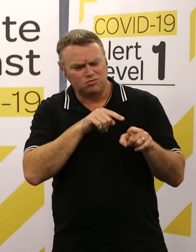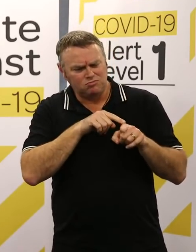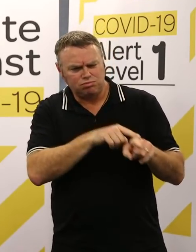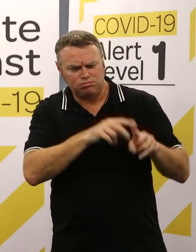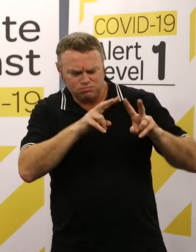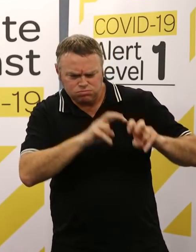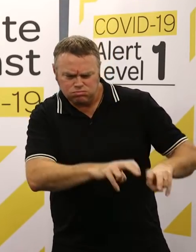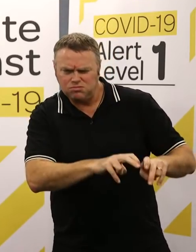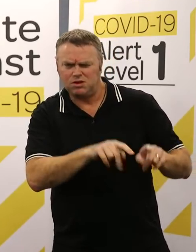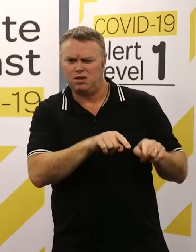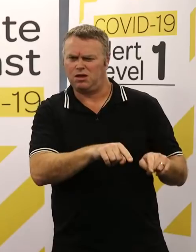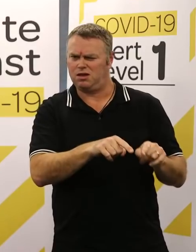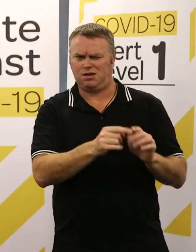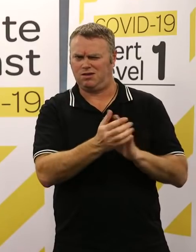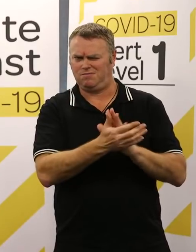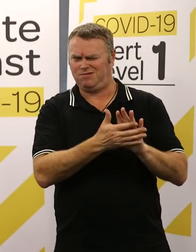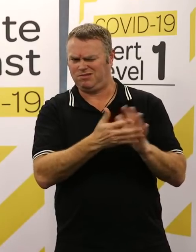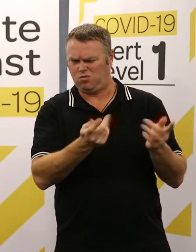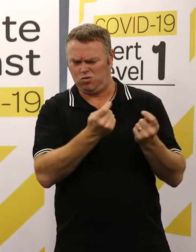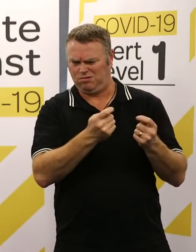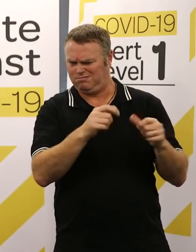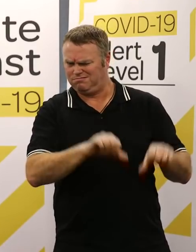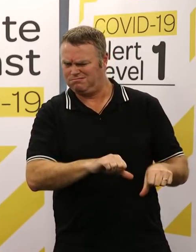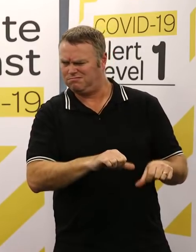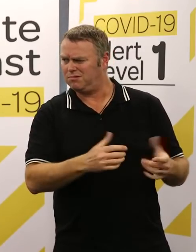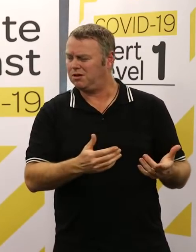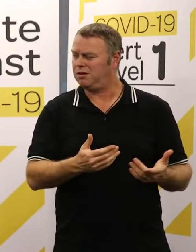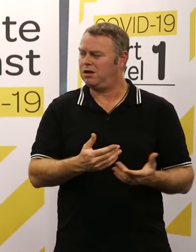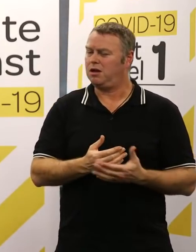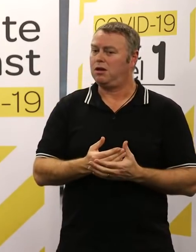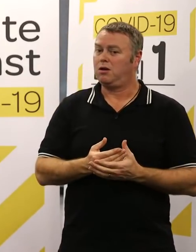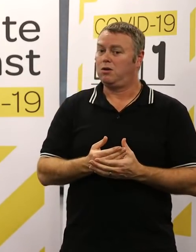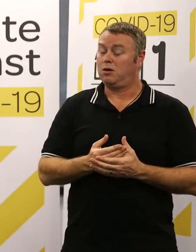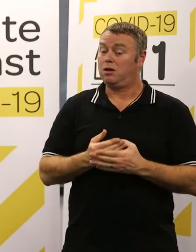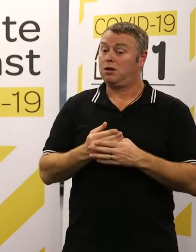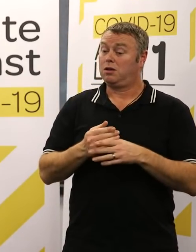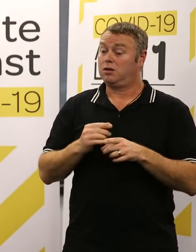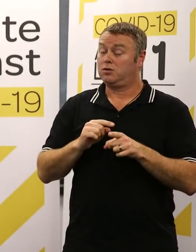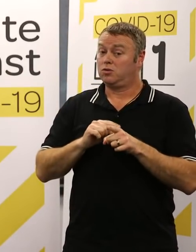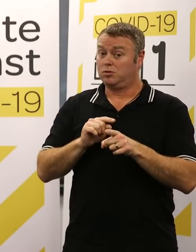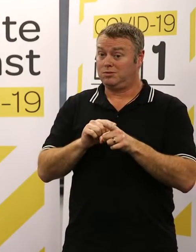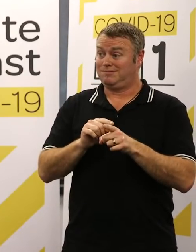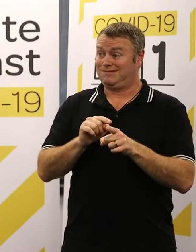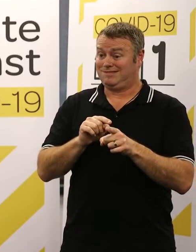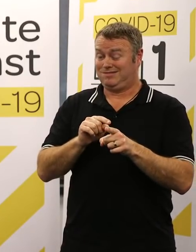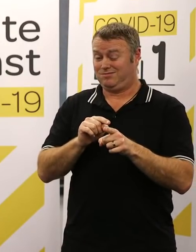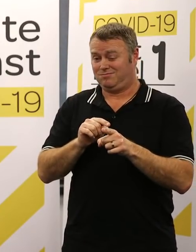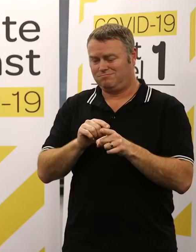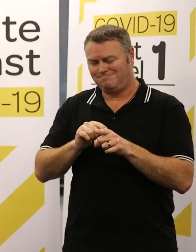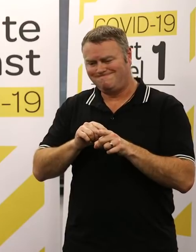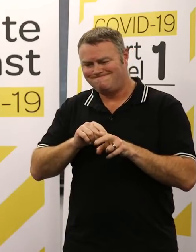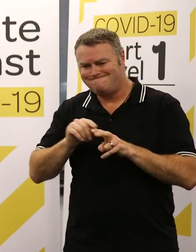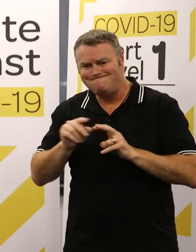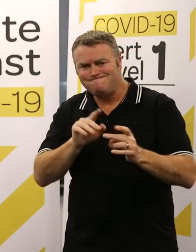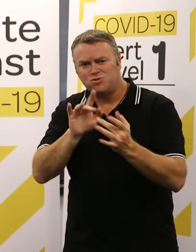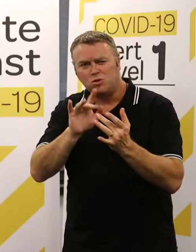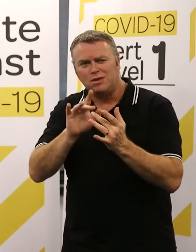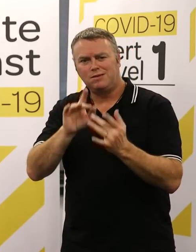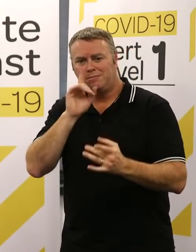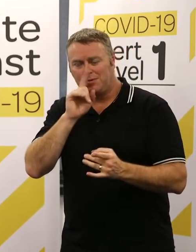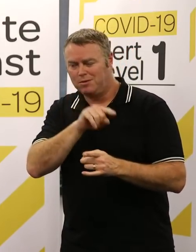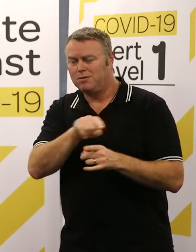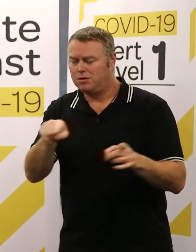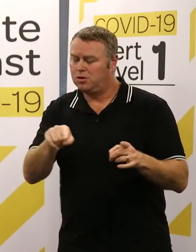undermine confidence in our contact tracing capabilities, because we have really good capability and capacity. What it does emphasise is